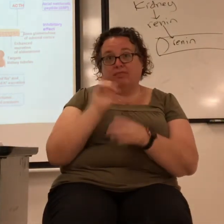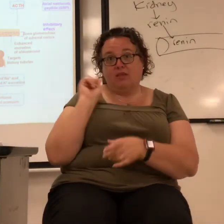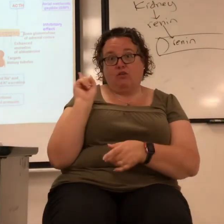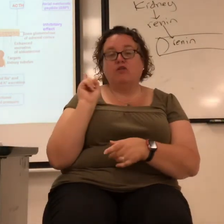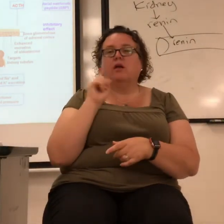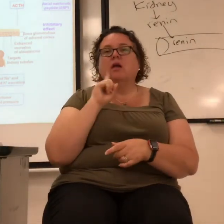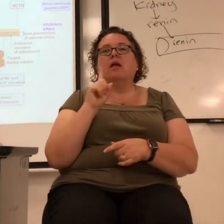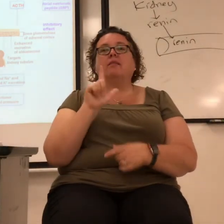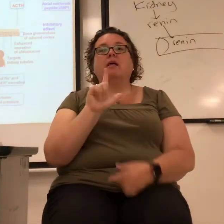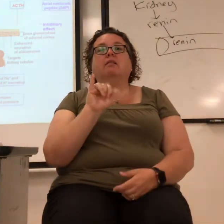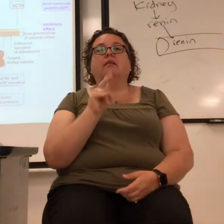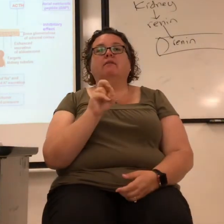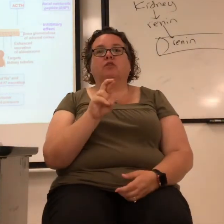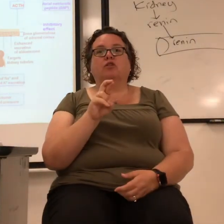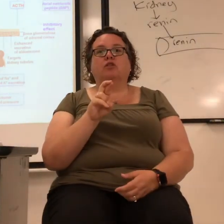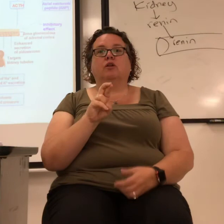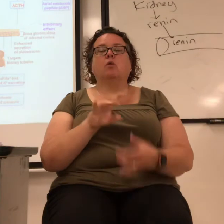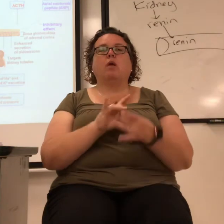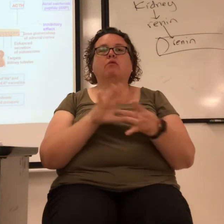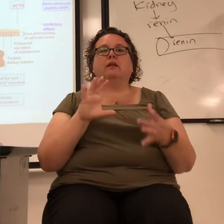called angiotensinogen.